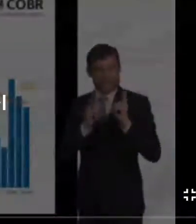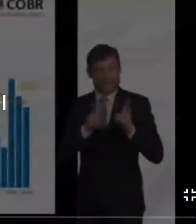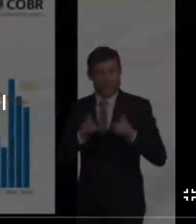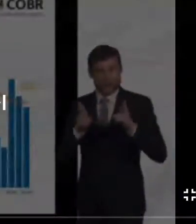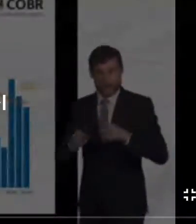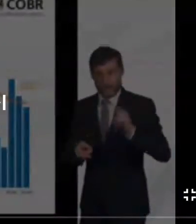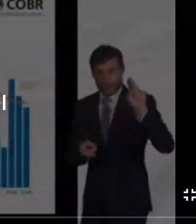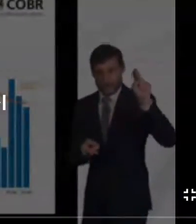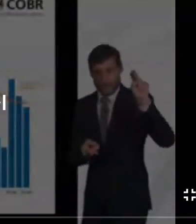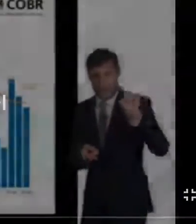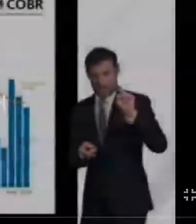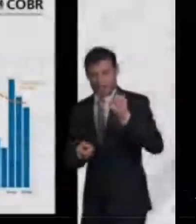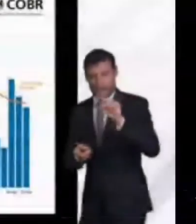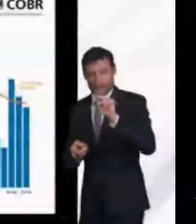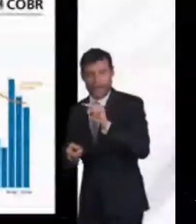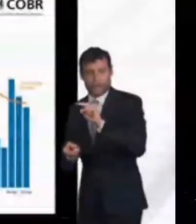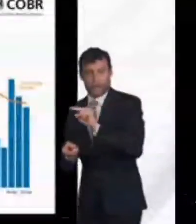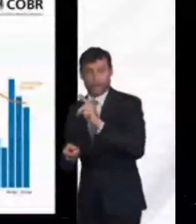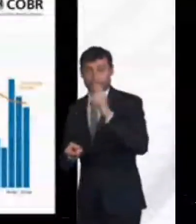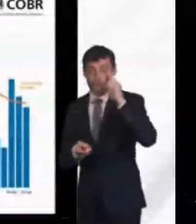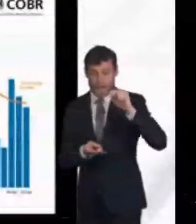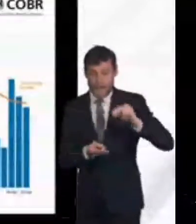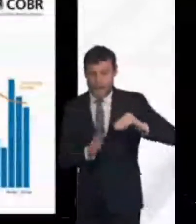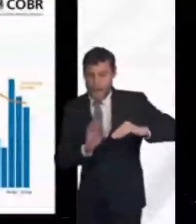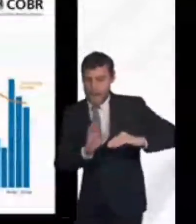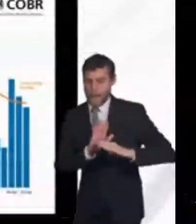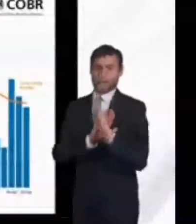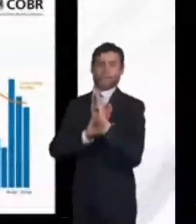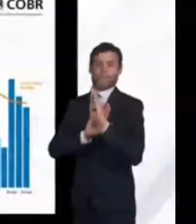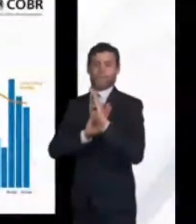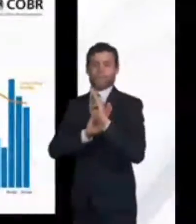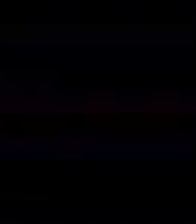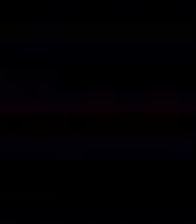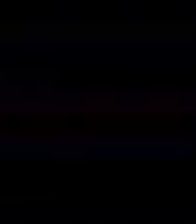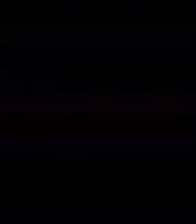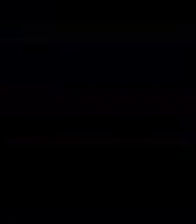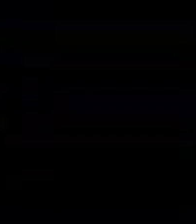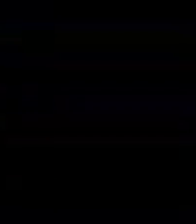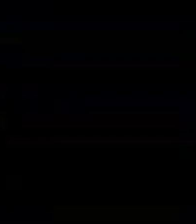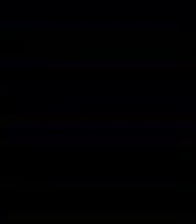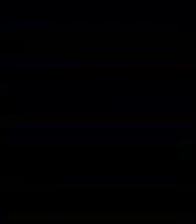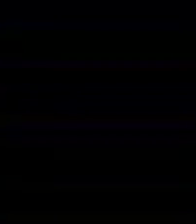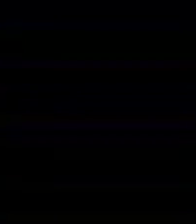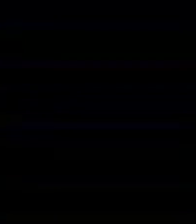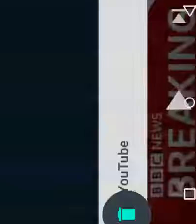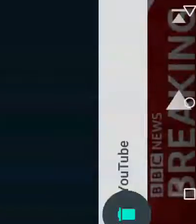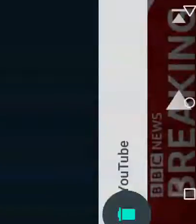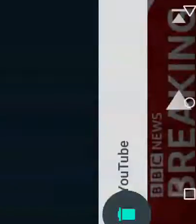It's not coming down as fast as it went up, and I've said before, I expect there to be a bit of a plateau